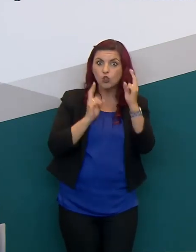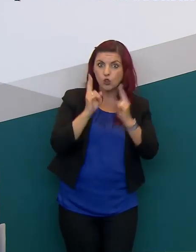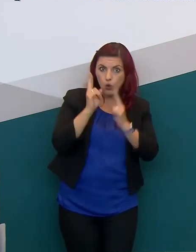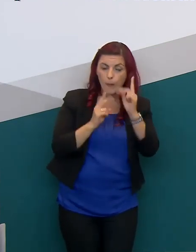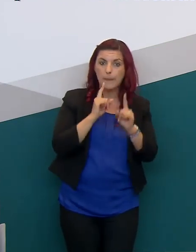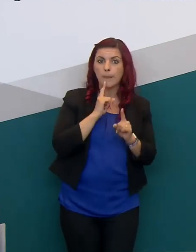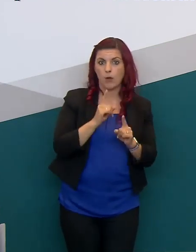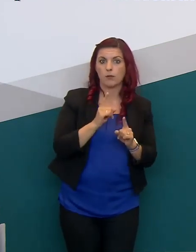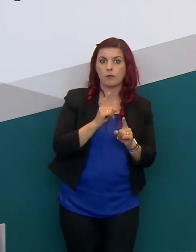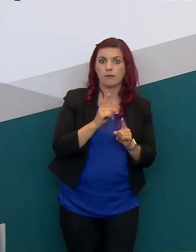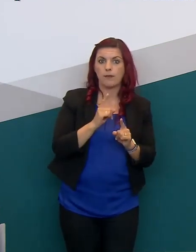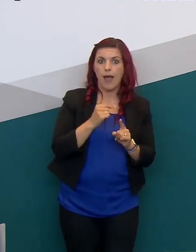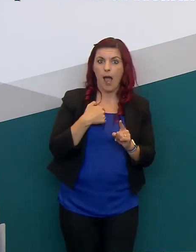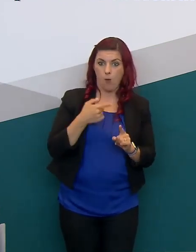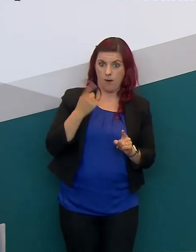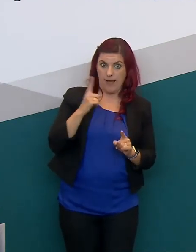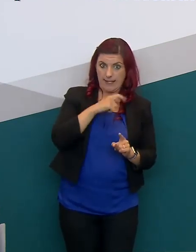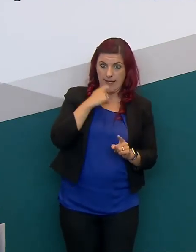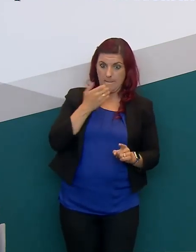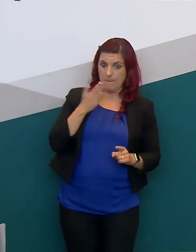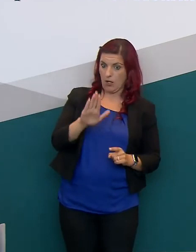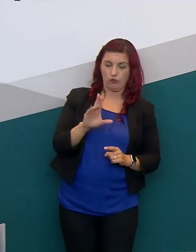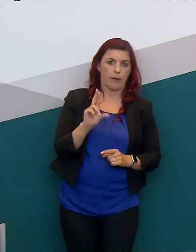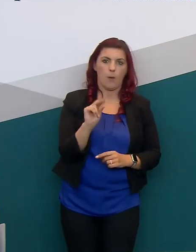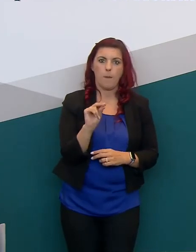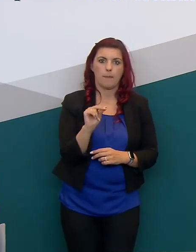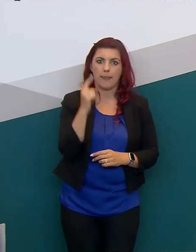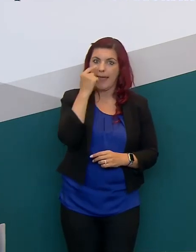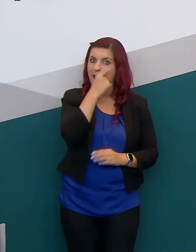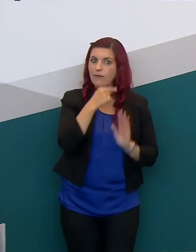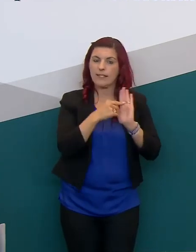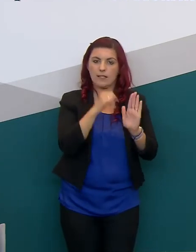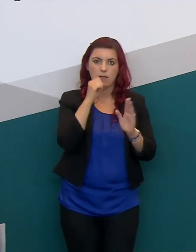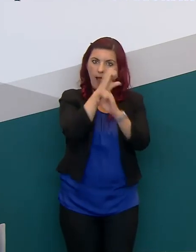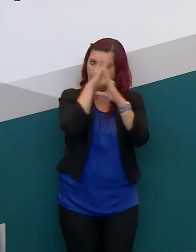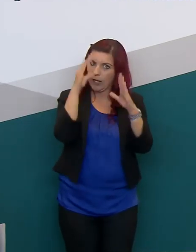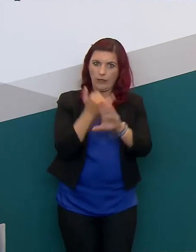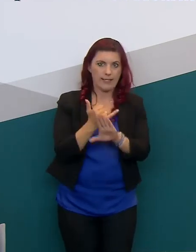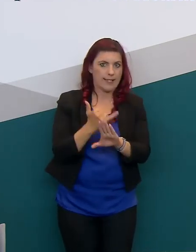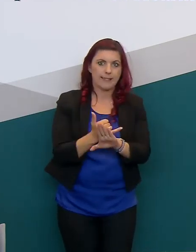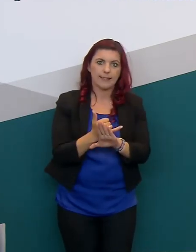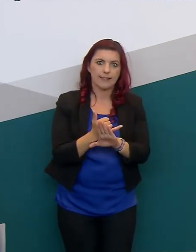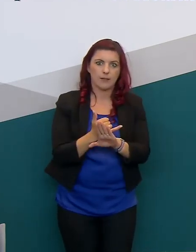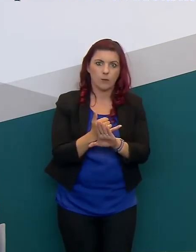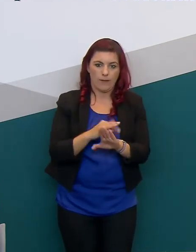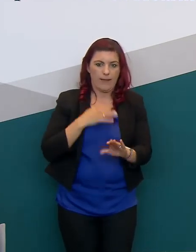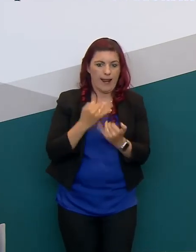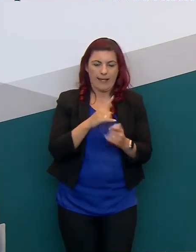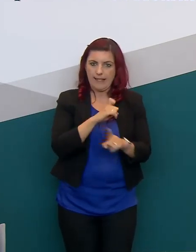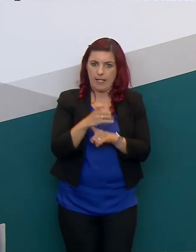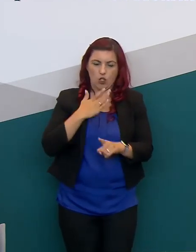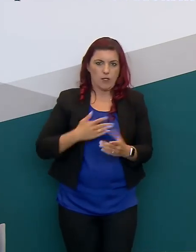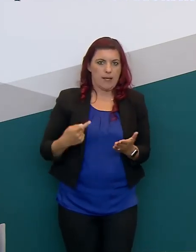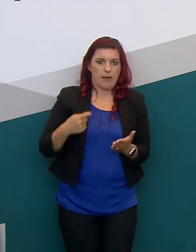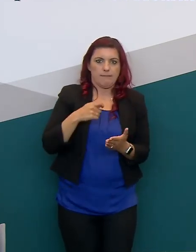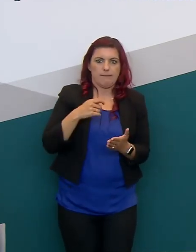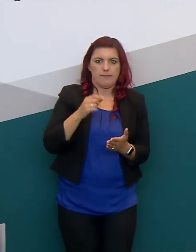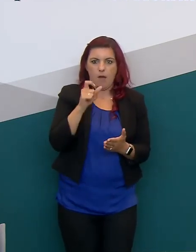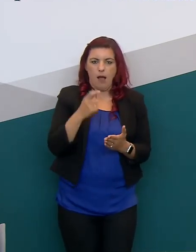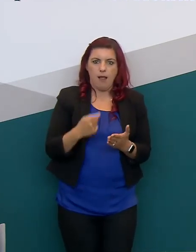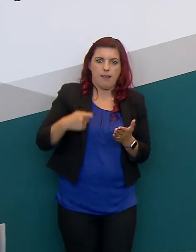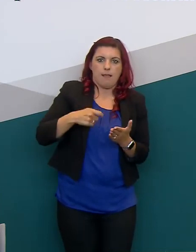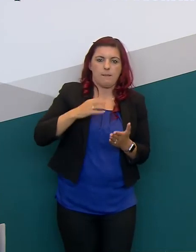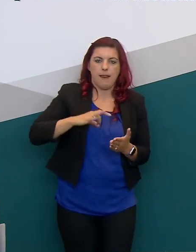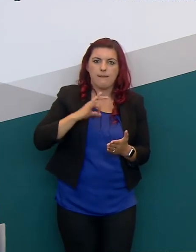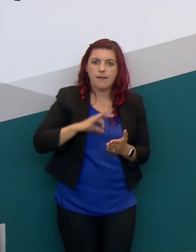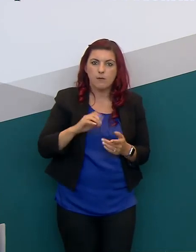provide in our advice for the reality that the evidence is not absolutely clear. We also provide for the fact that for each